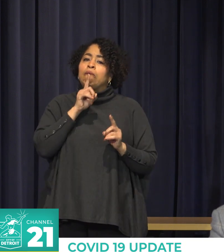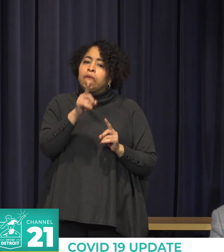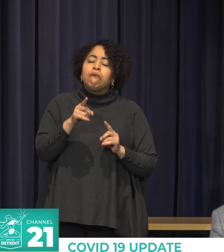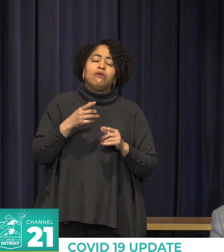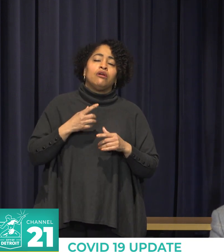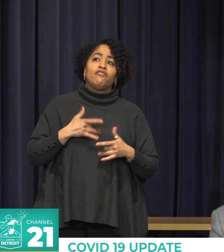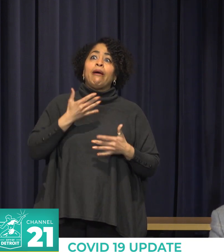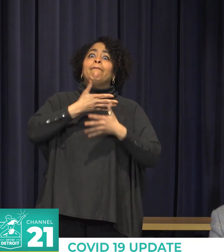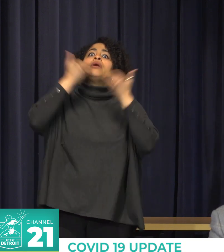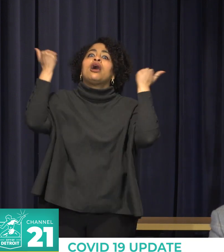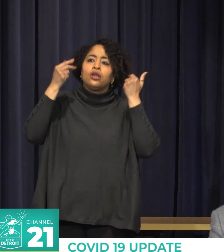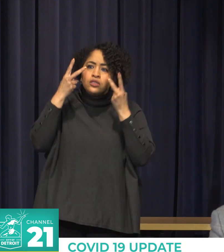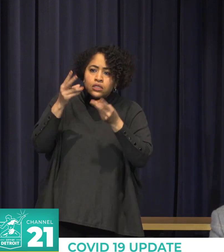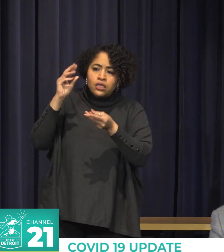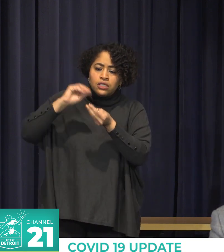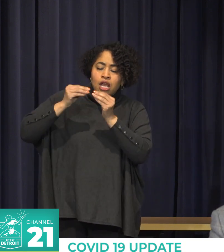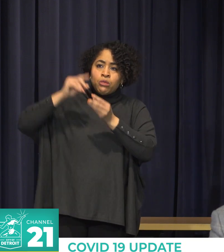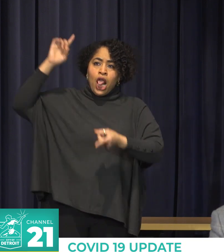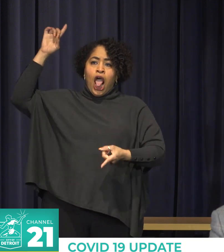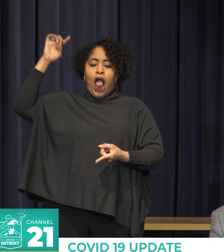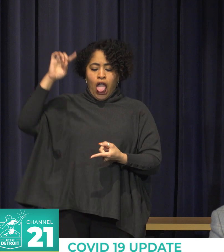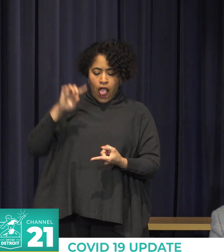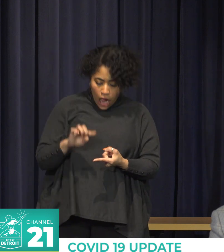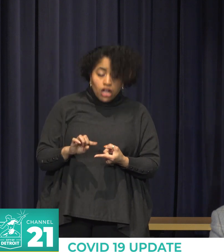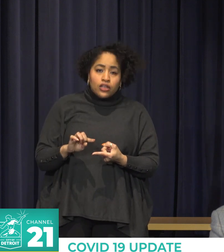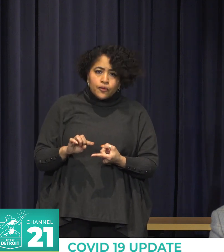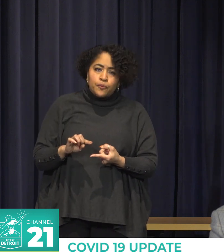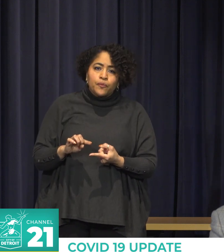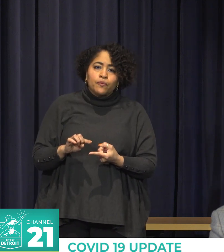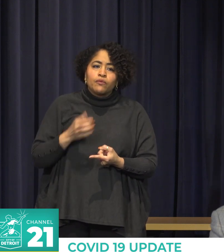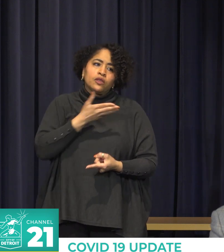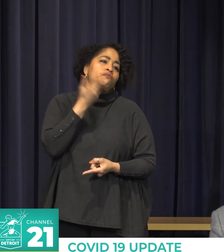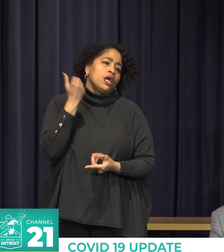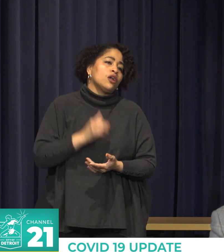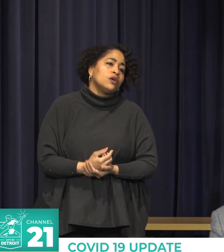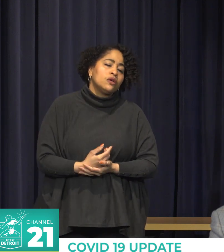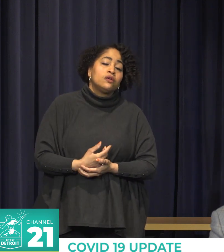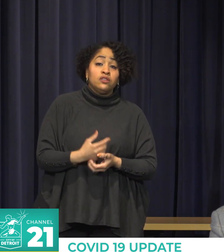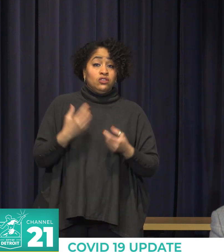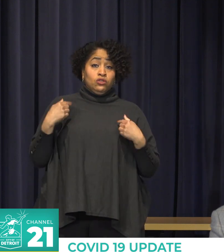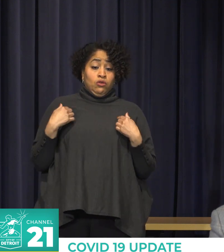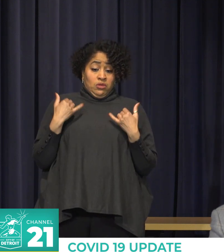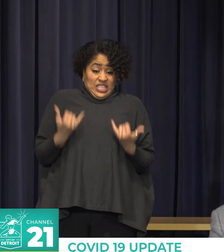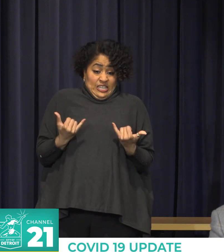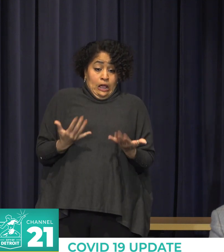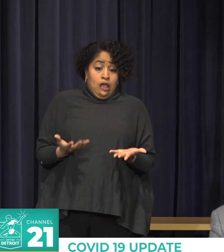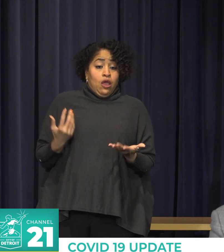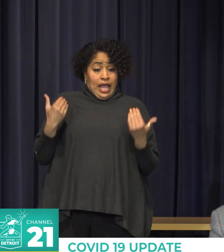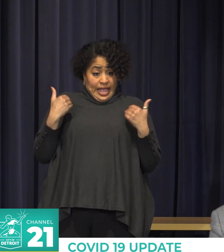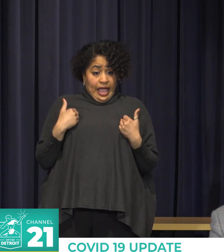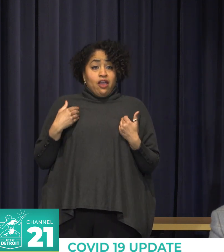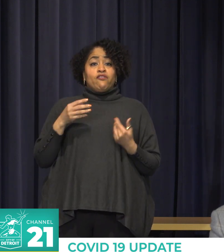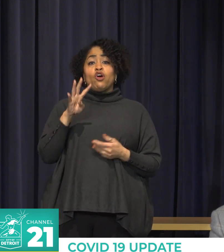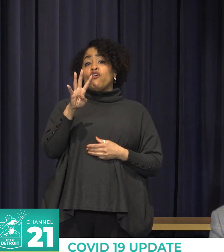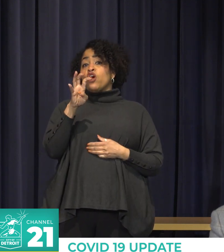extremely reassuring to see that go that direction. So as of today, we have